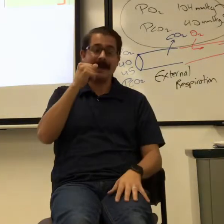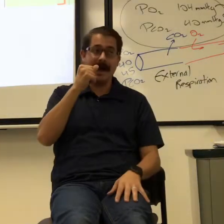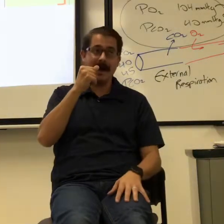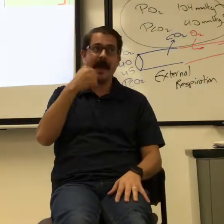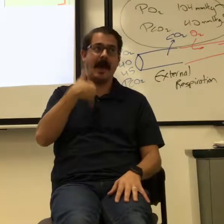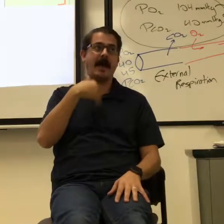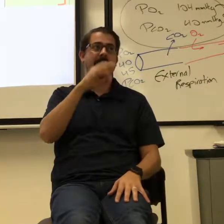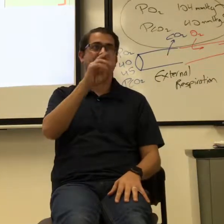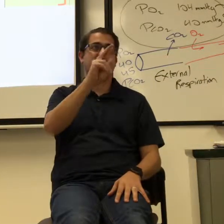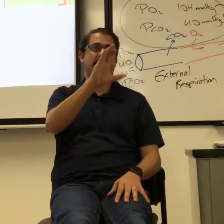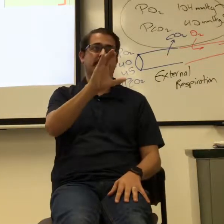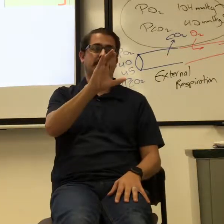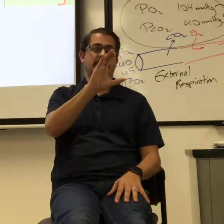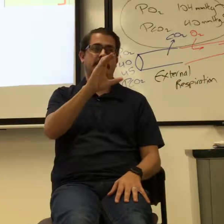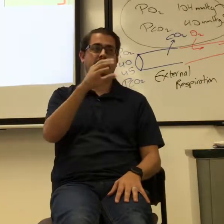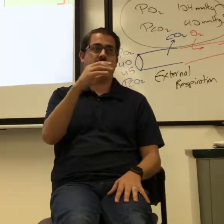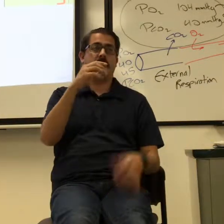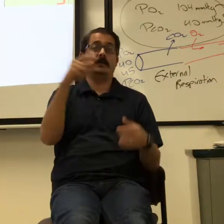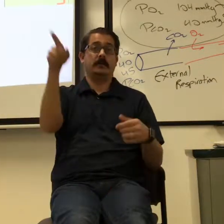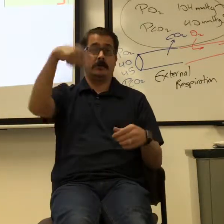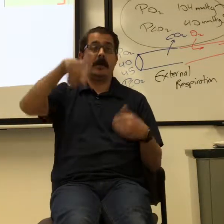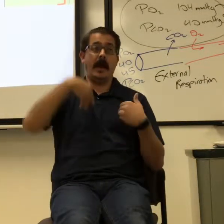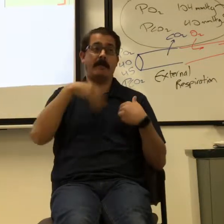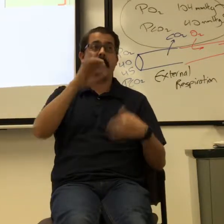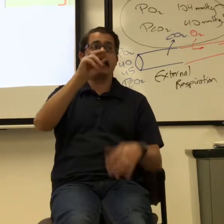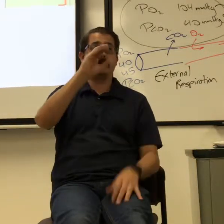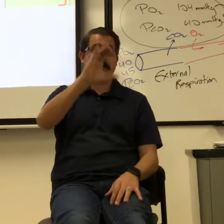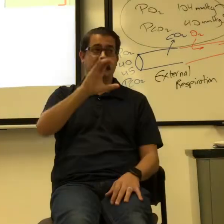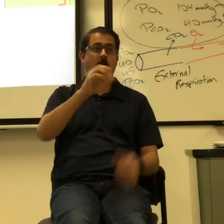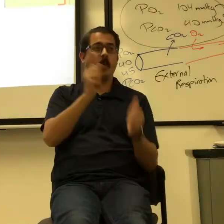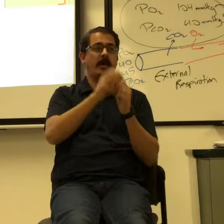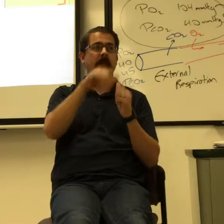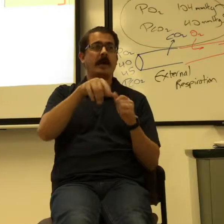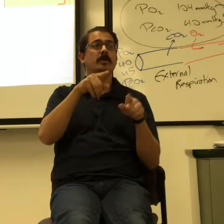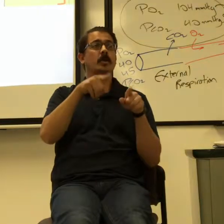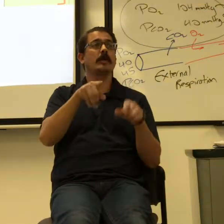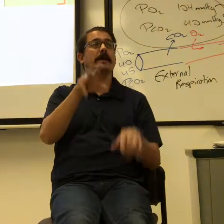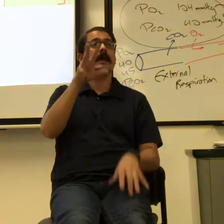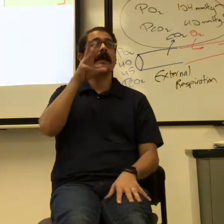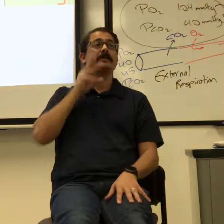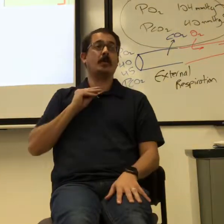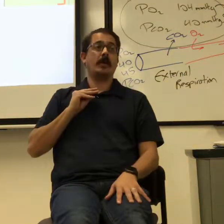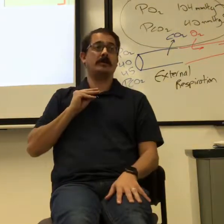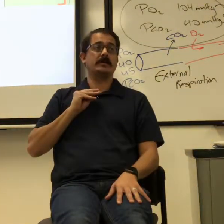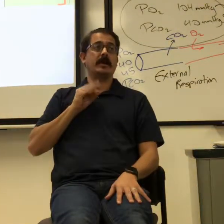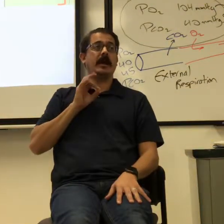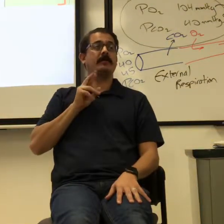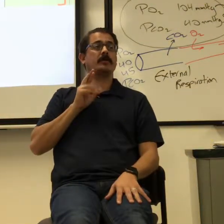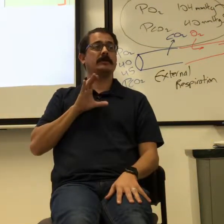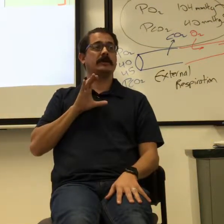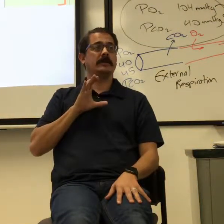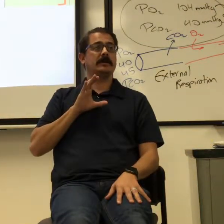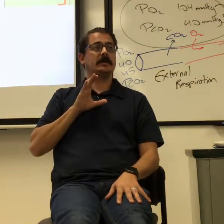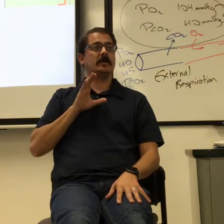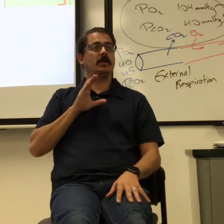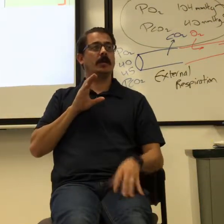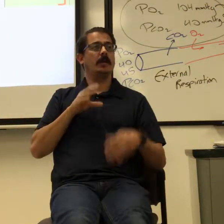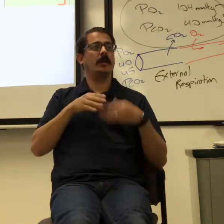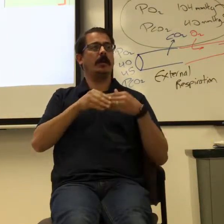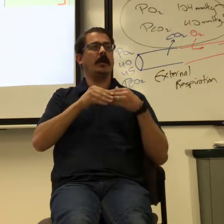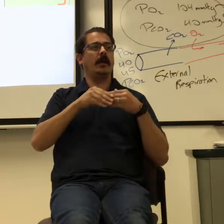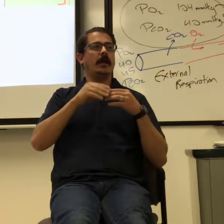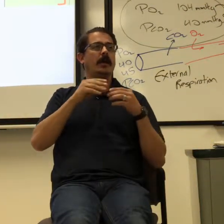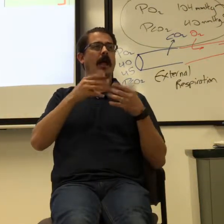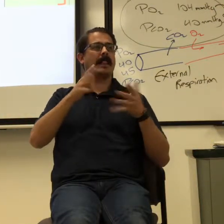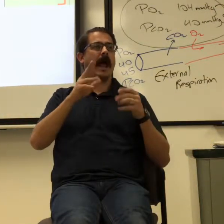FRC. But with FRC, during inspiration, FRC buffers a big